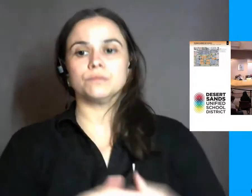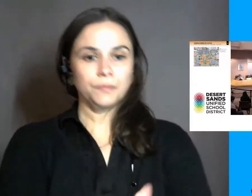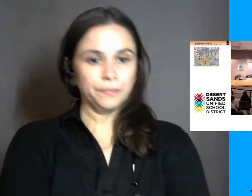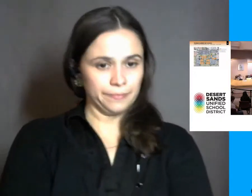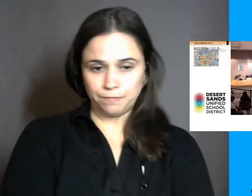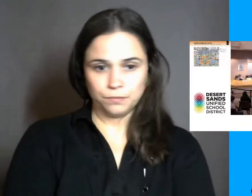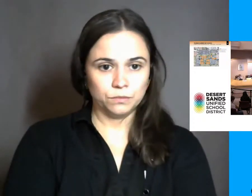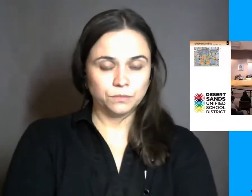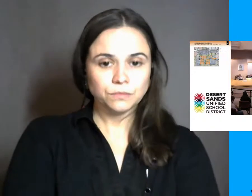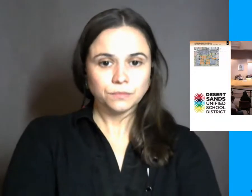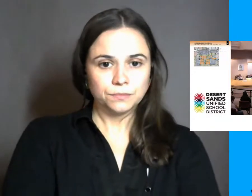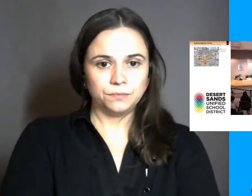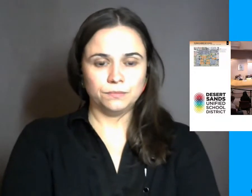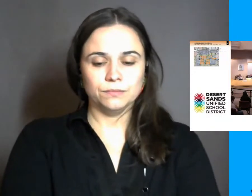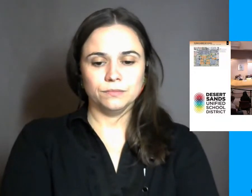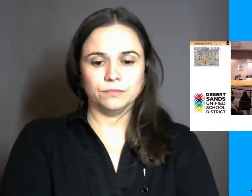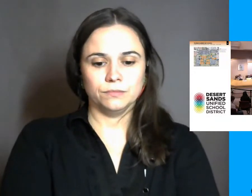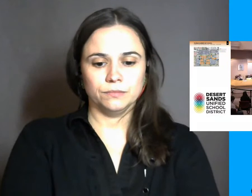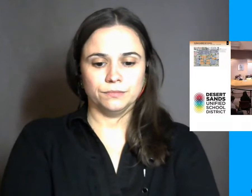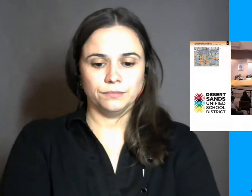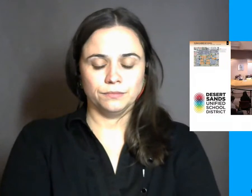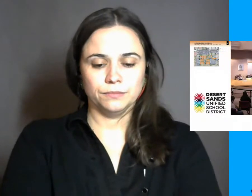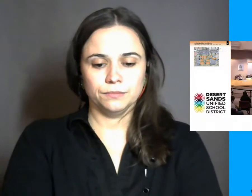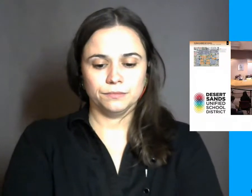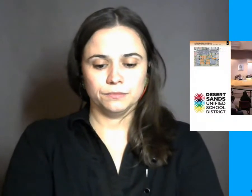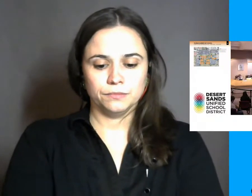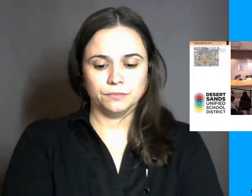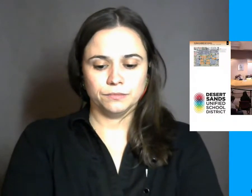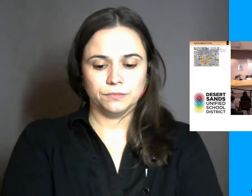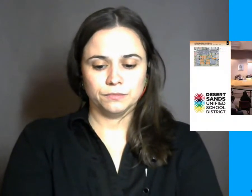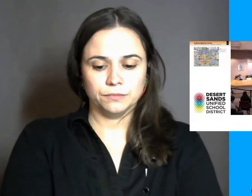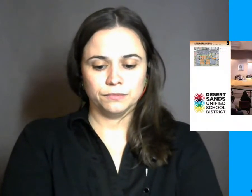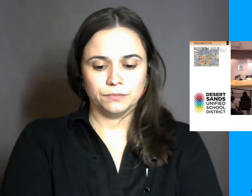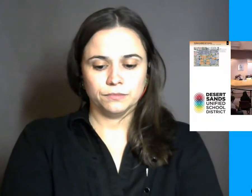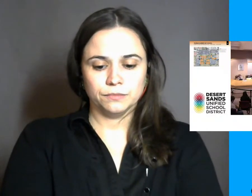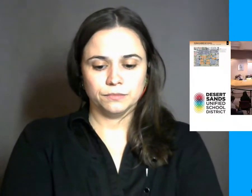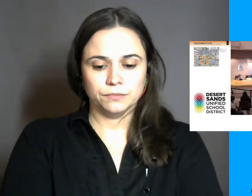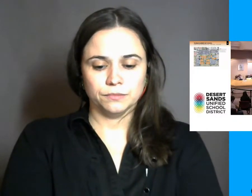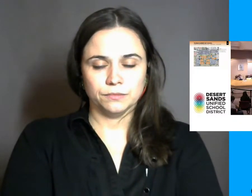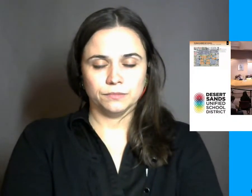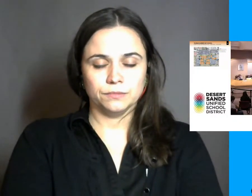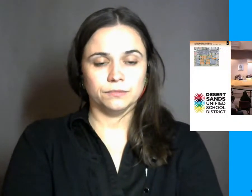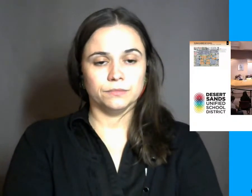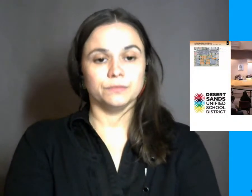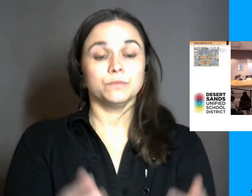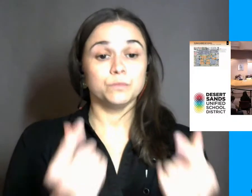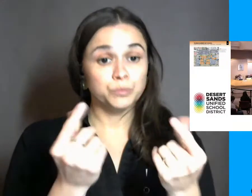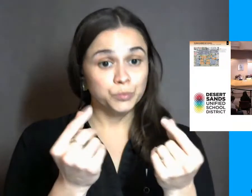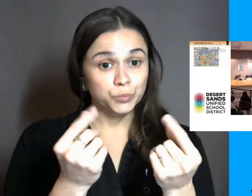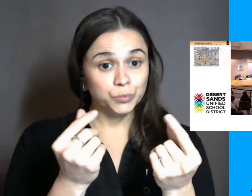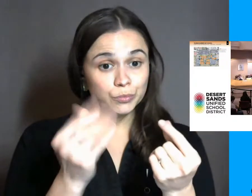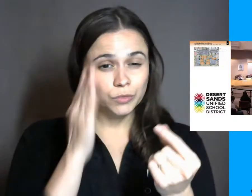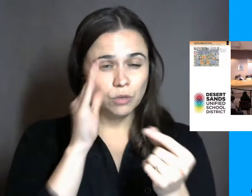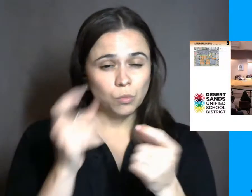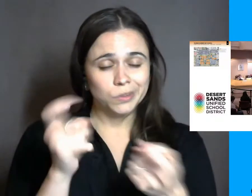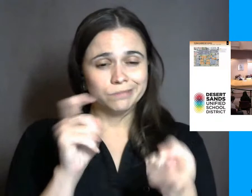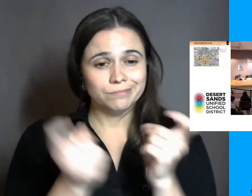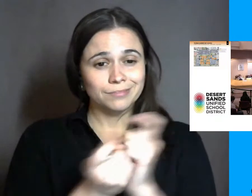for two campuses when it was originally built, and we're going to bring everything over to the center of the campus. And we're going to repurpose